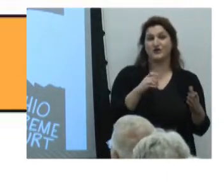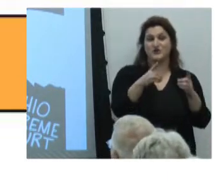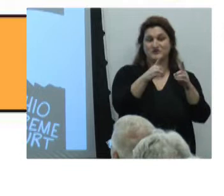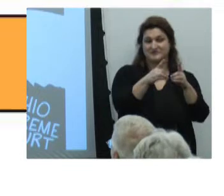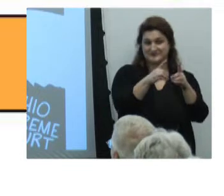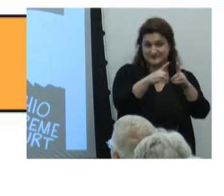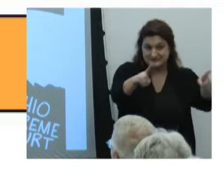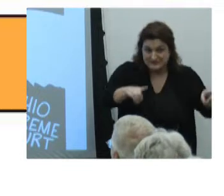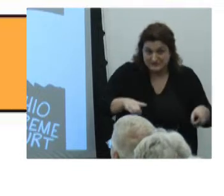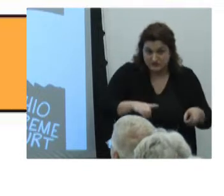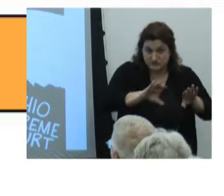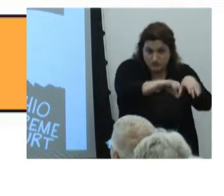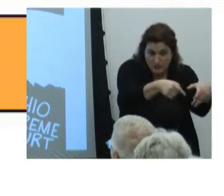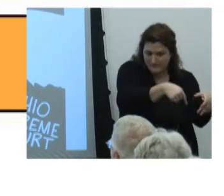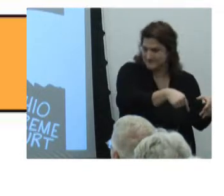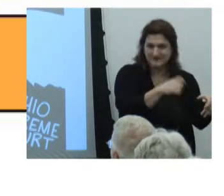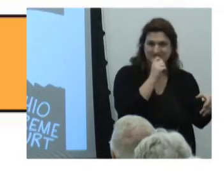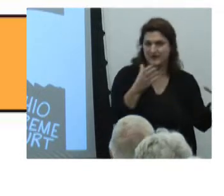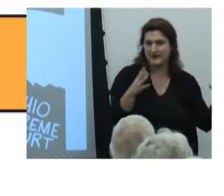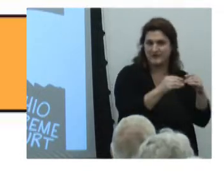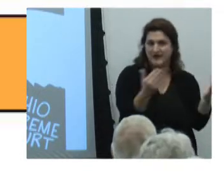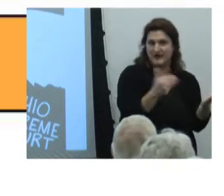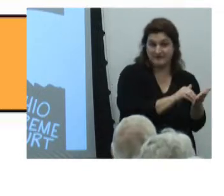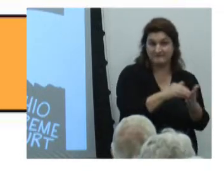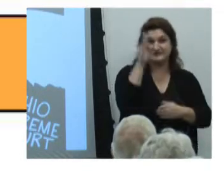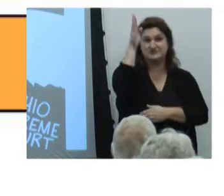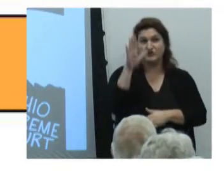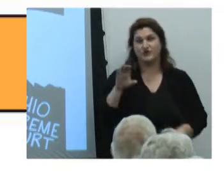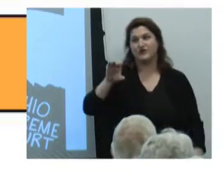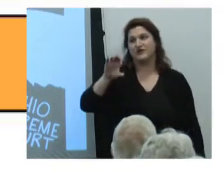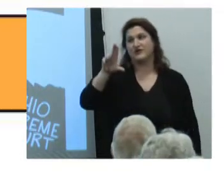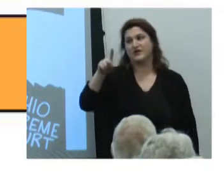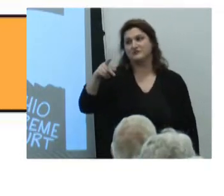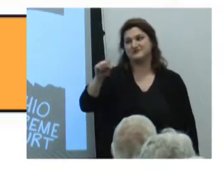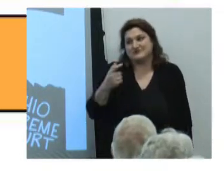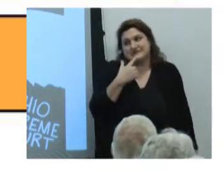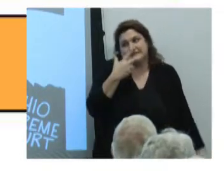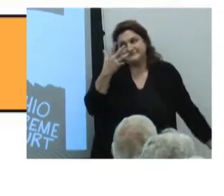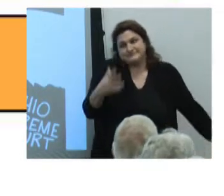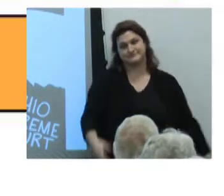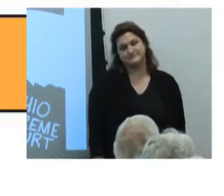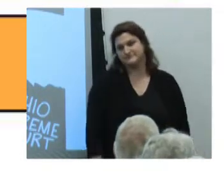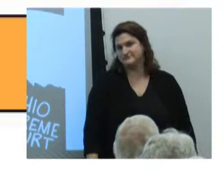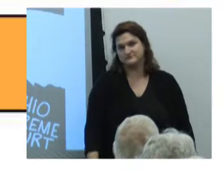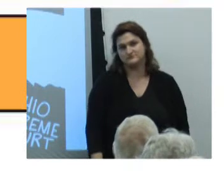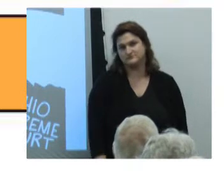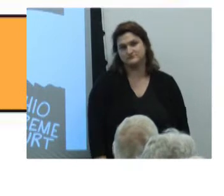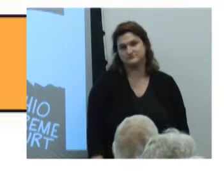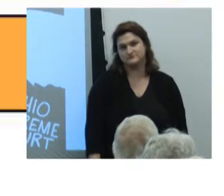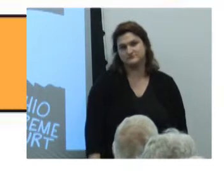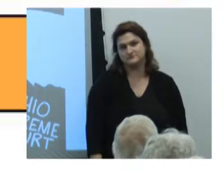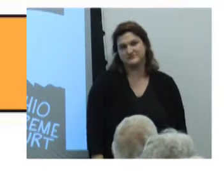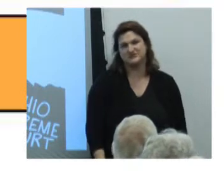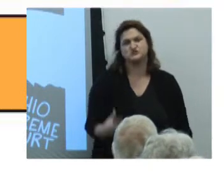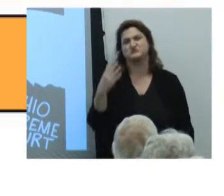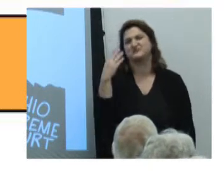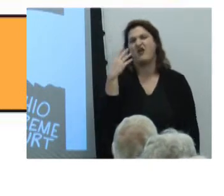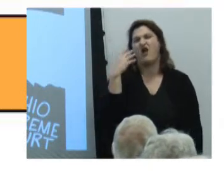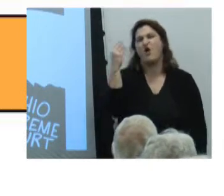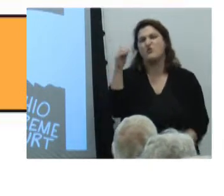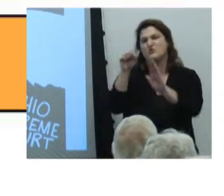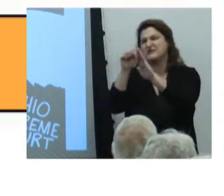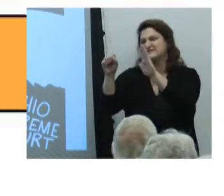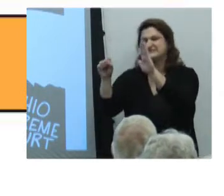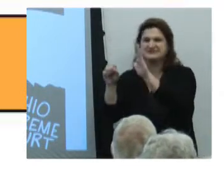reconvene. Speaker Cupp said, well, it's just a bunch of out-of-state activists.